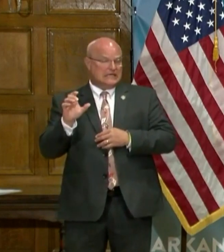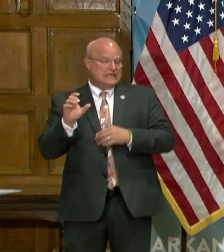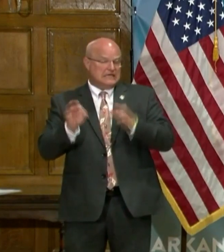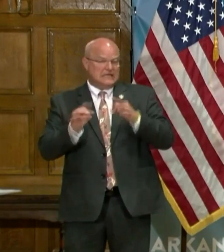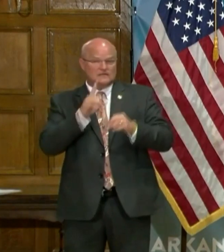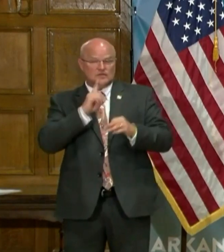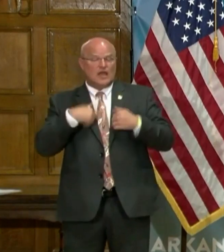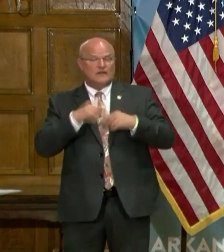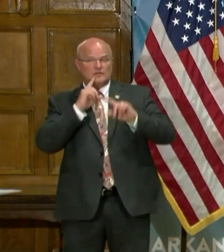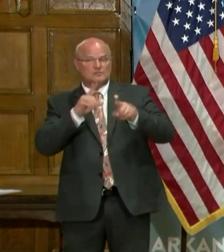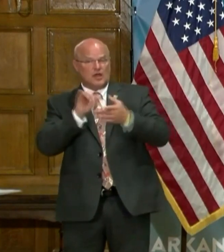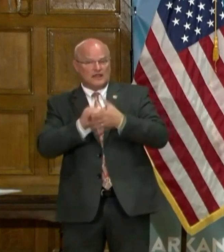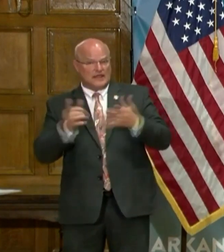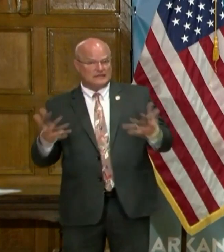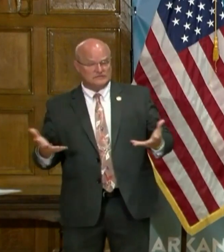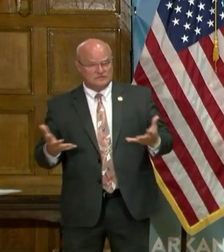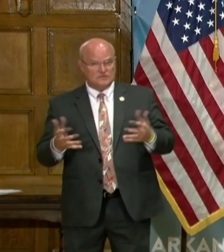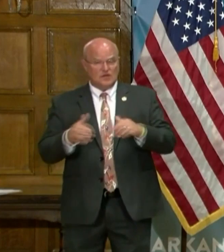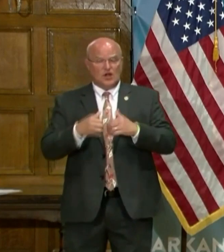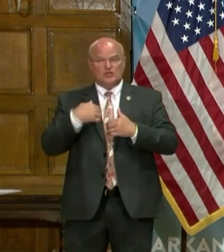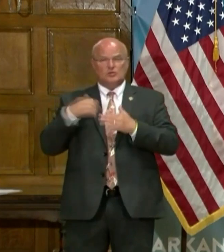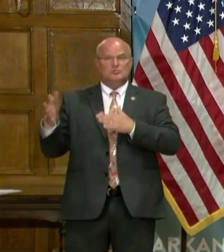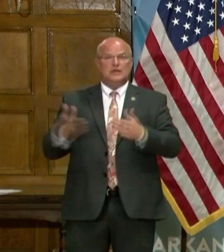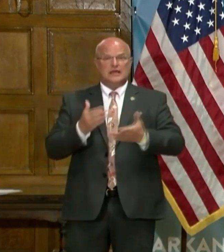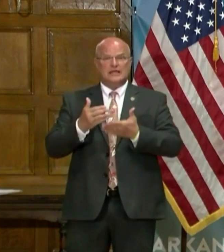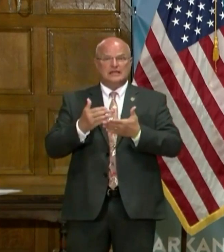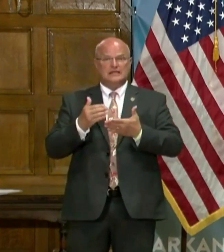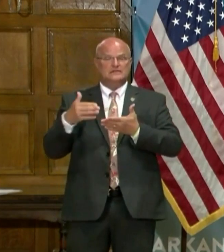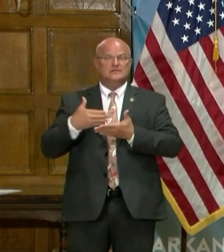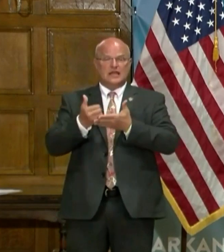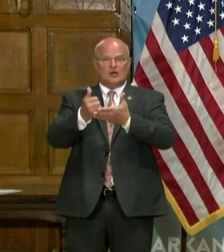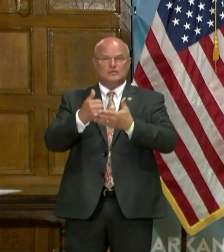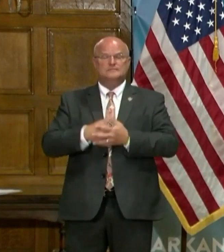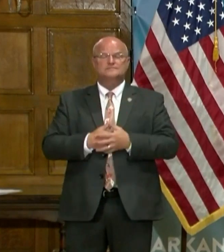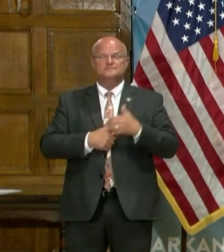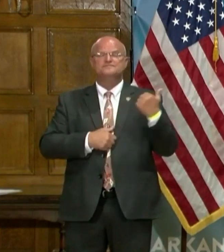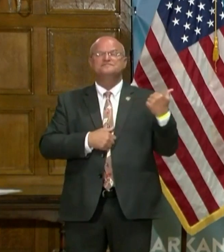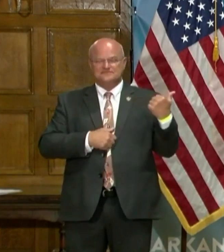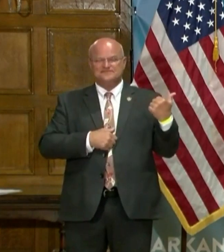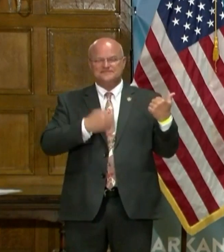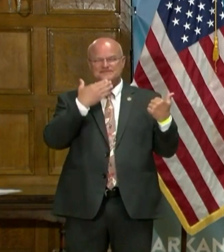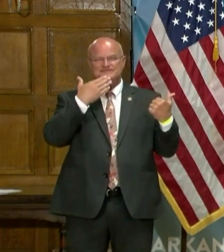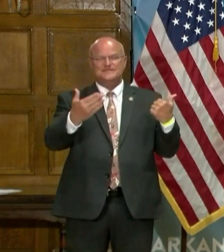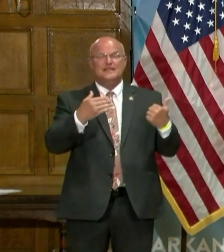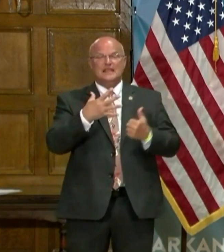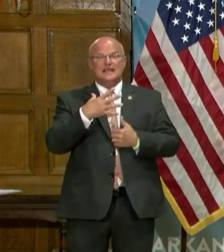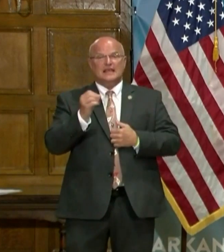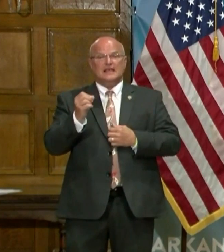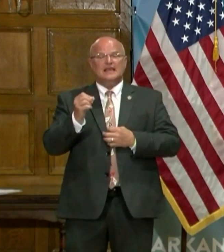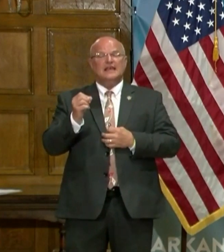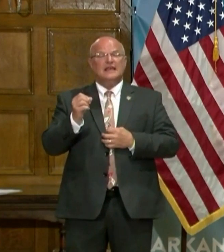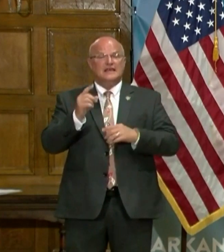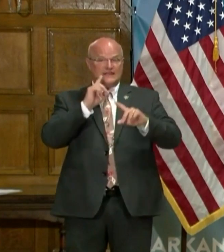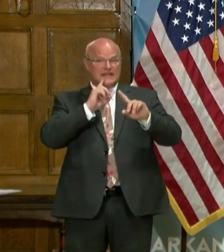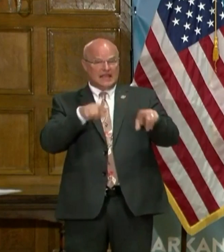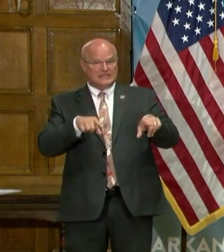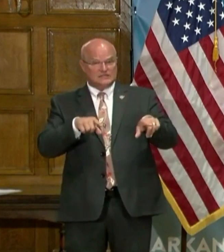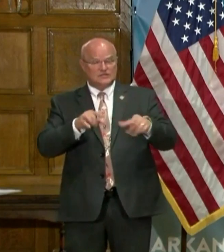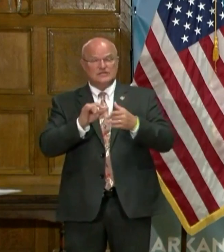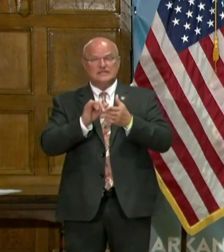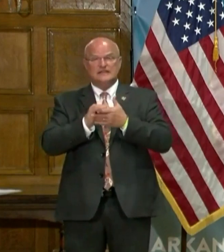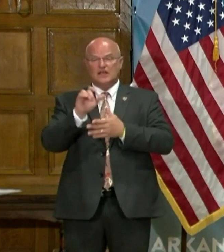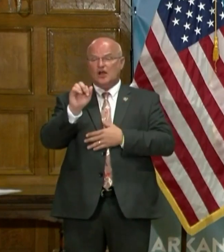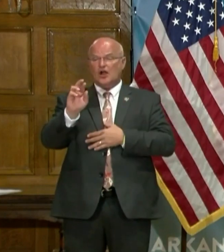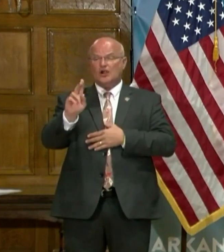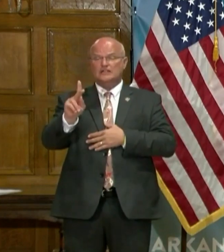you responded to that? Are you sending any up there? Thank you. And the answer is